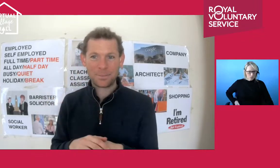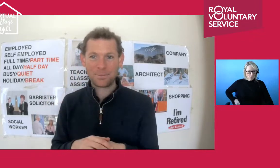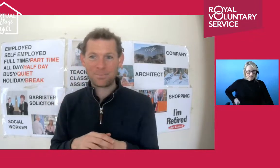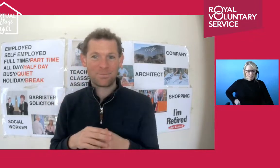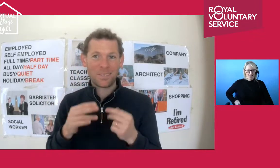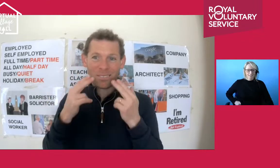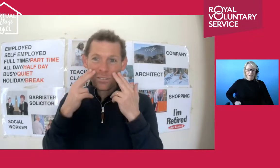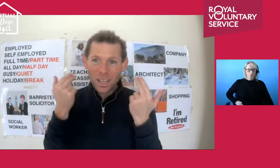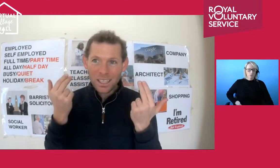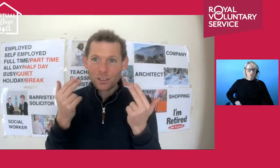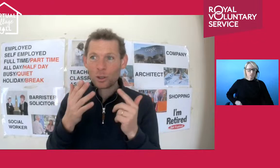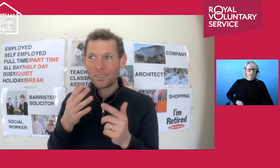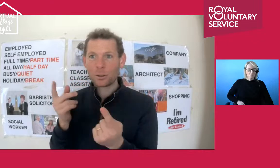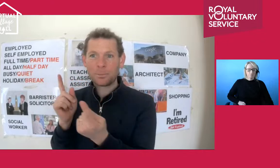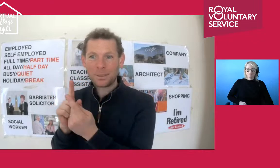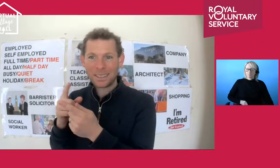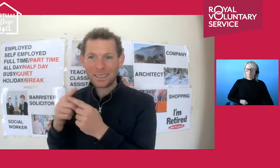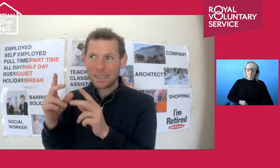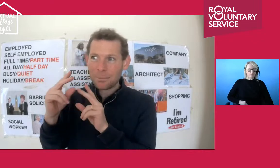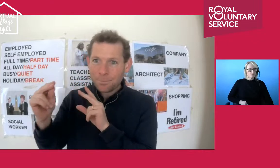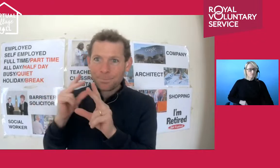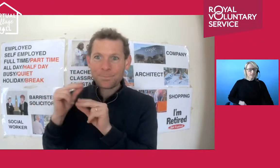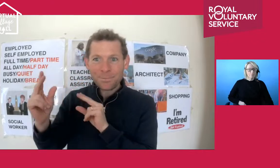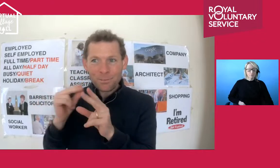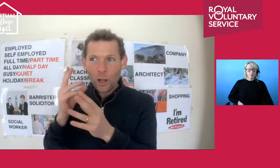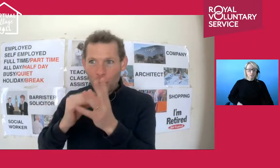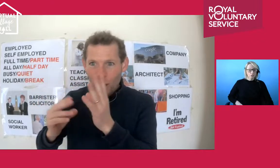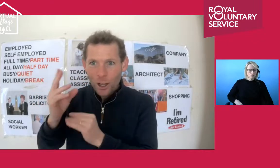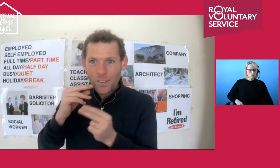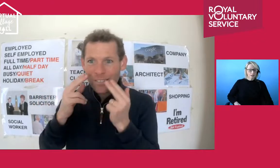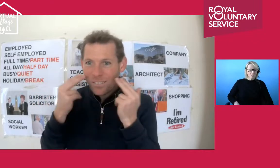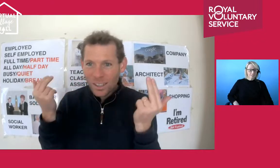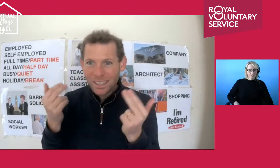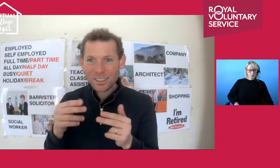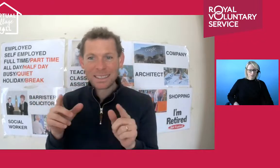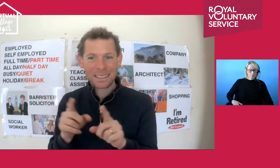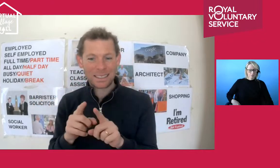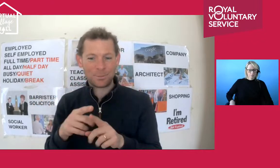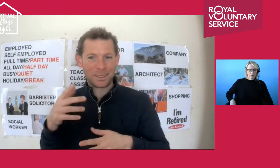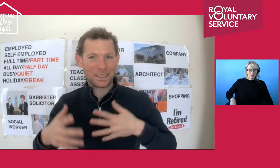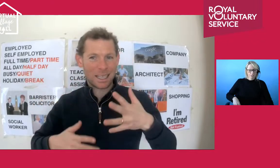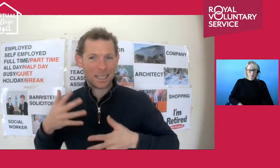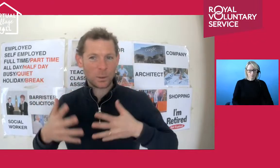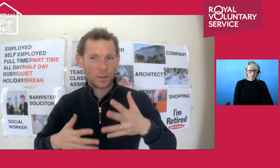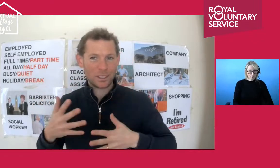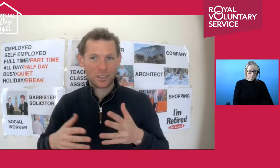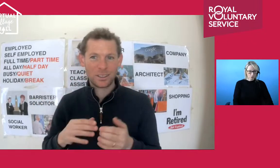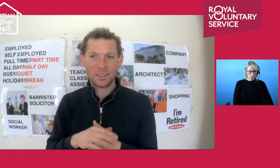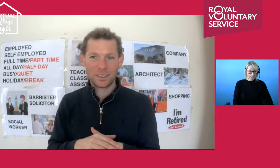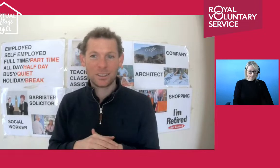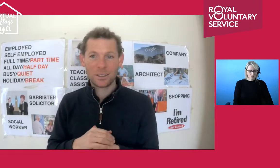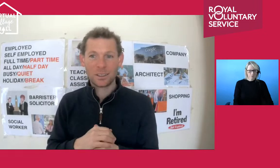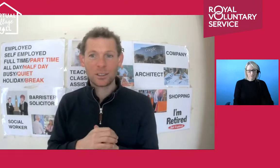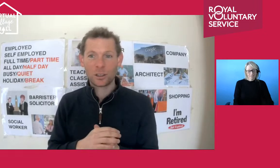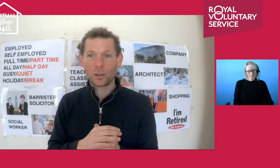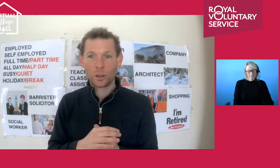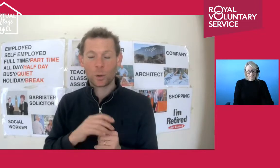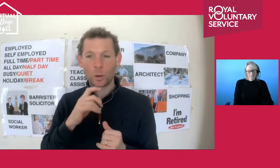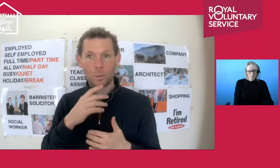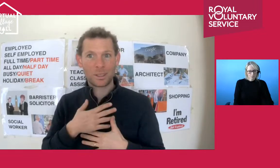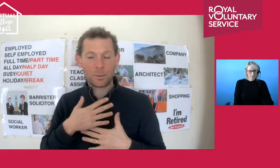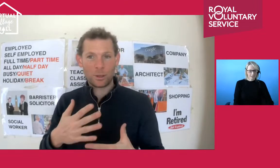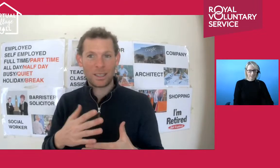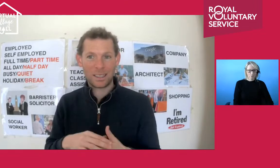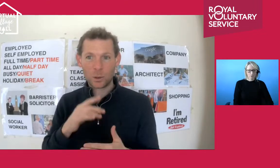the person using that language. If it's French you want to practice, then you're going to have to speak French with a French person. So